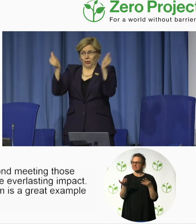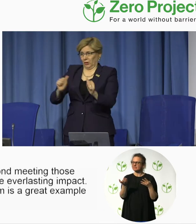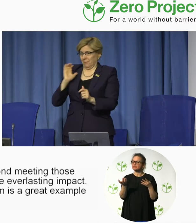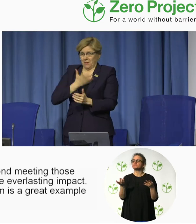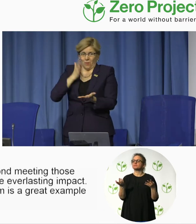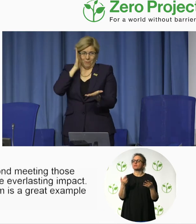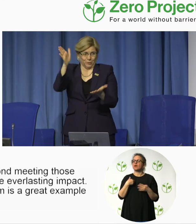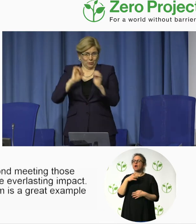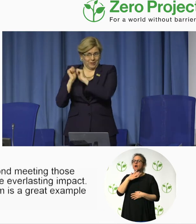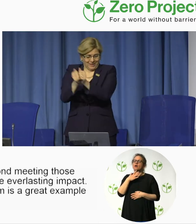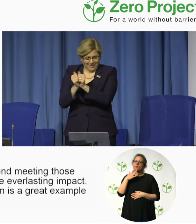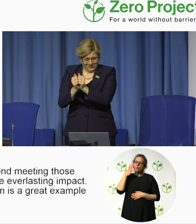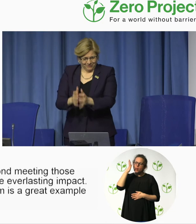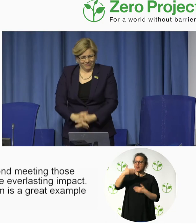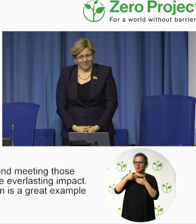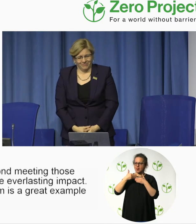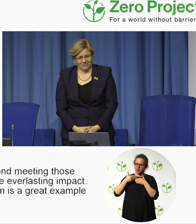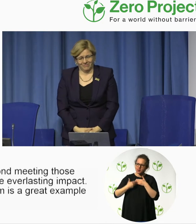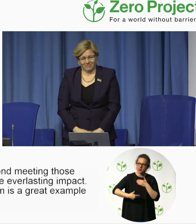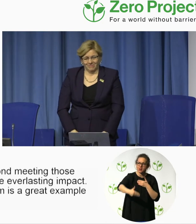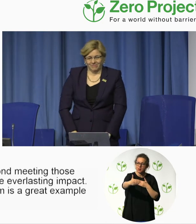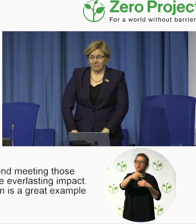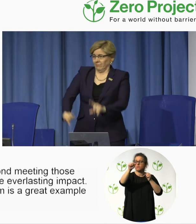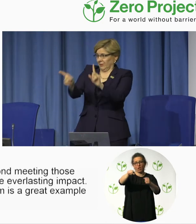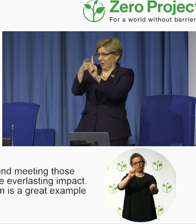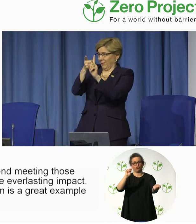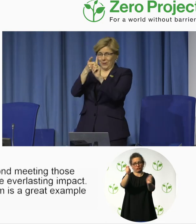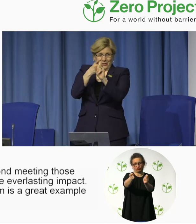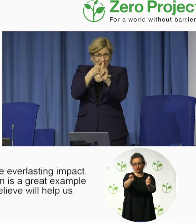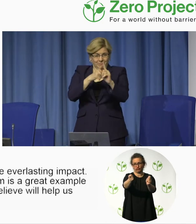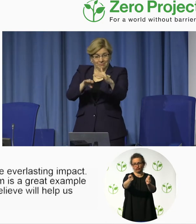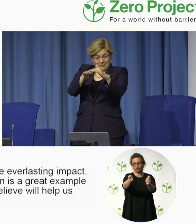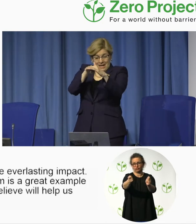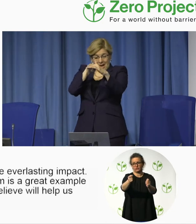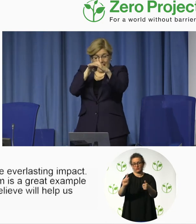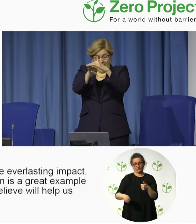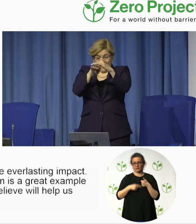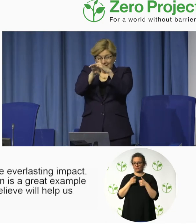And there are 4 points for what I believe will help us shape our future together.